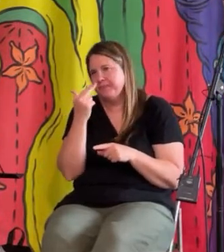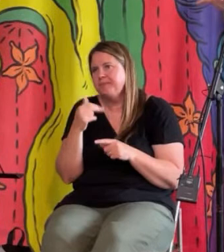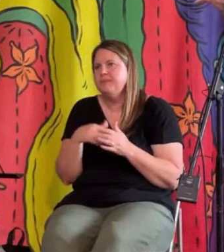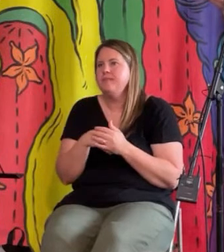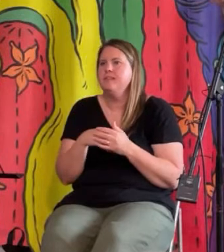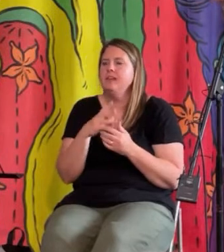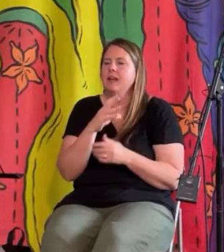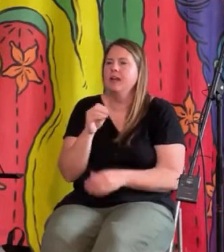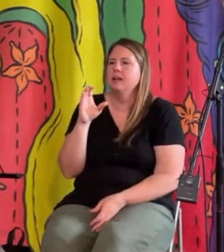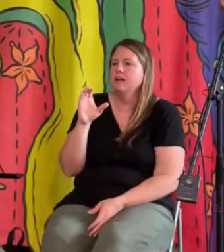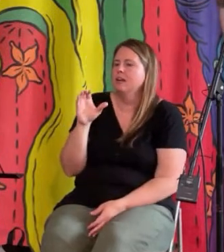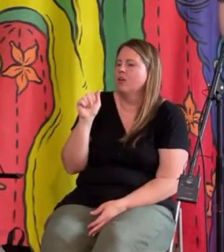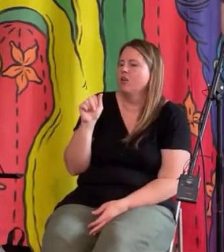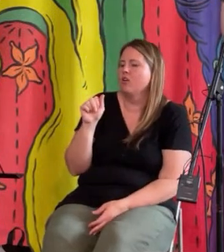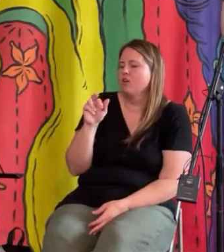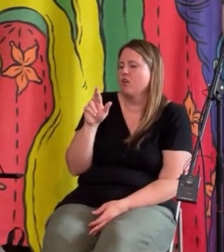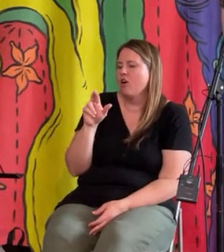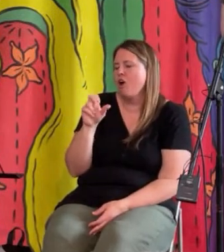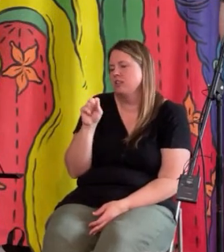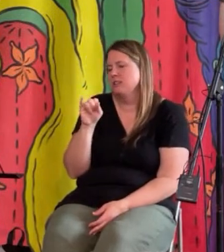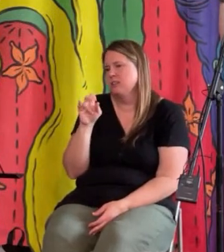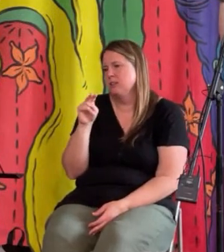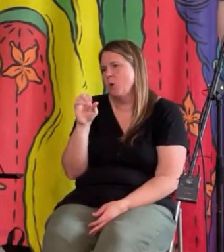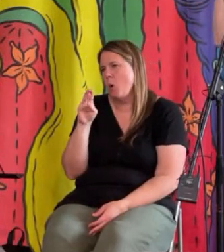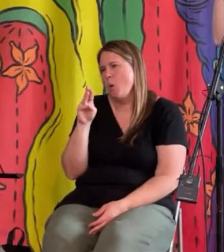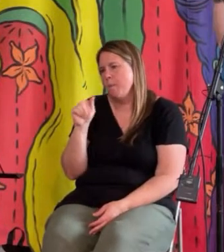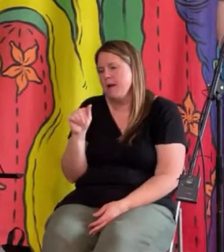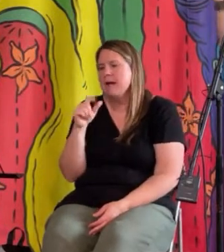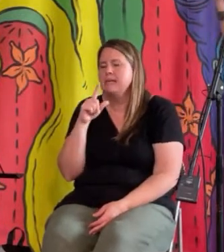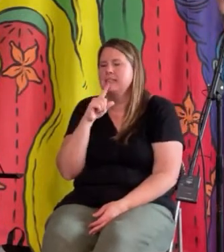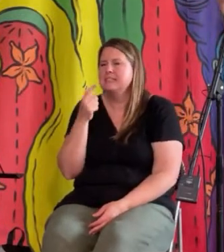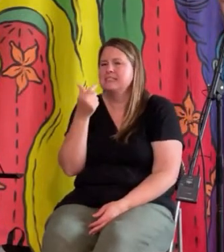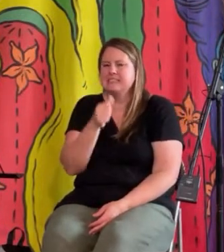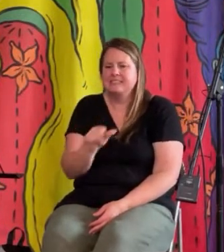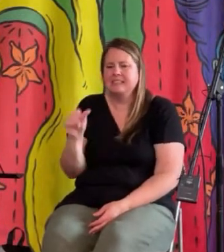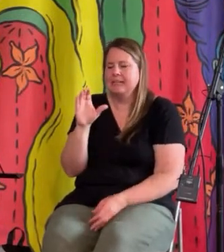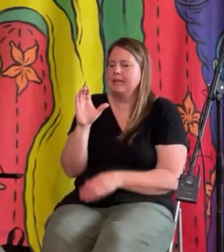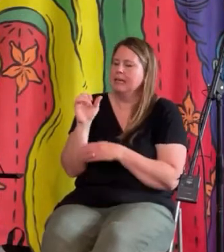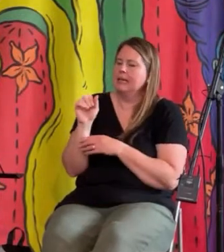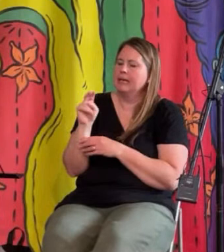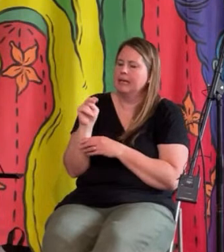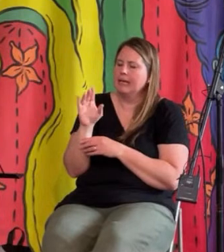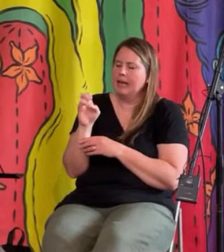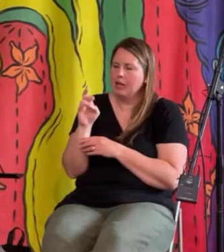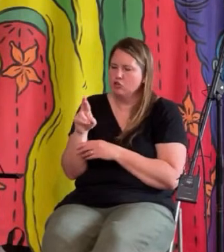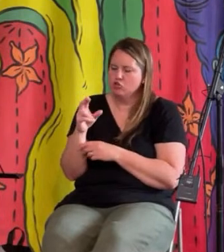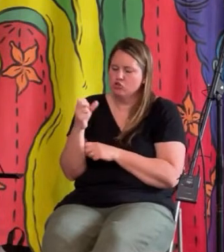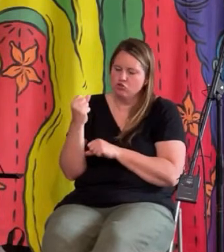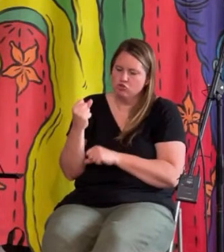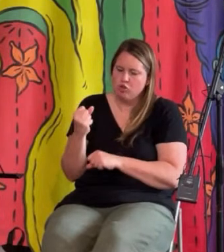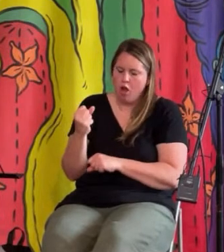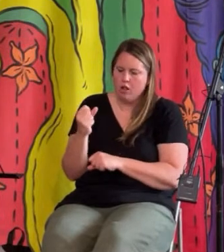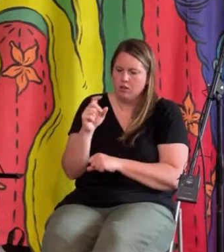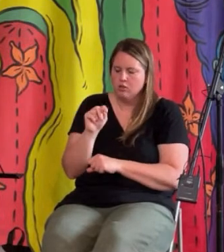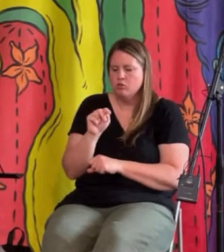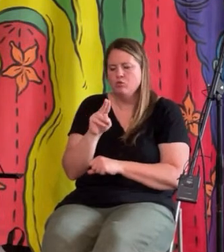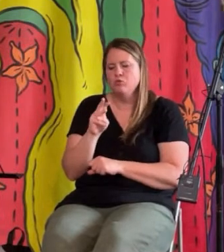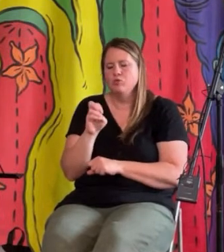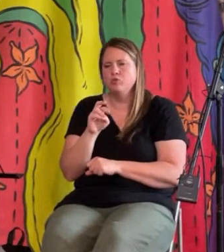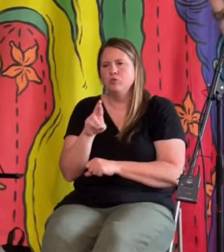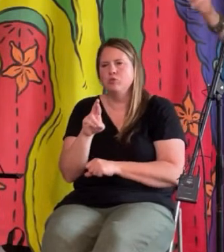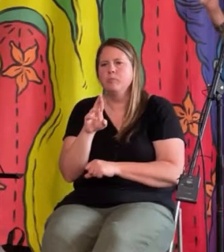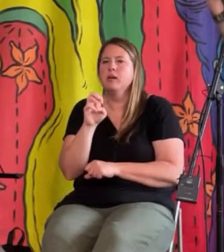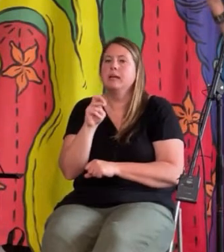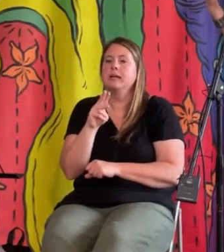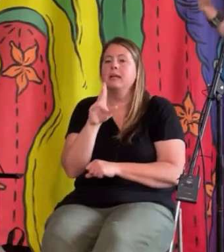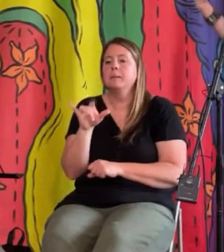A carcinoma is basically just any cancerous solid tumor. And Emily Dickinson's